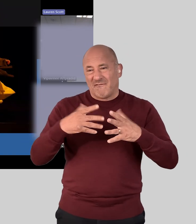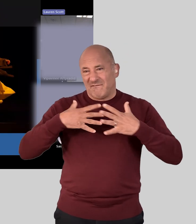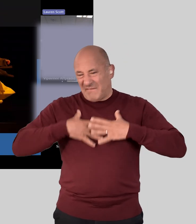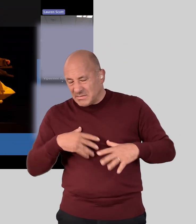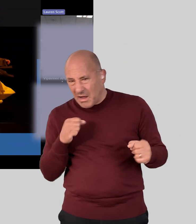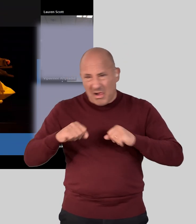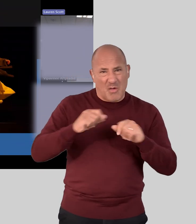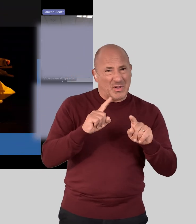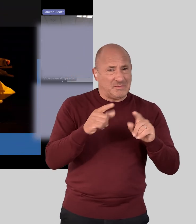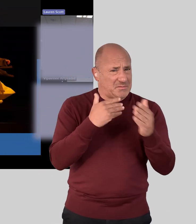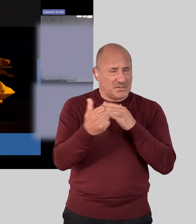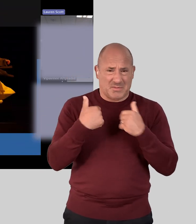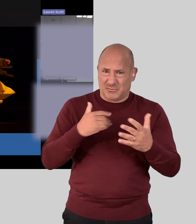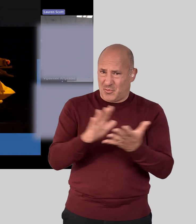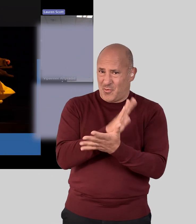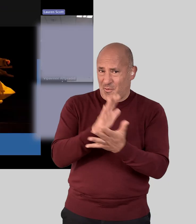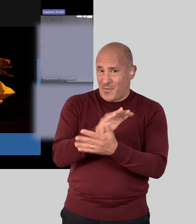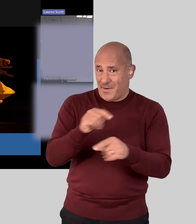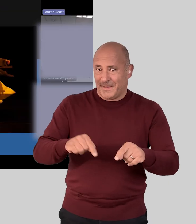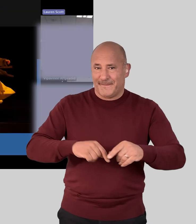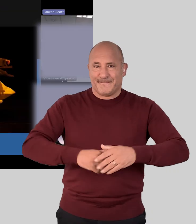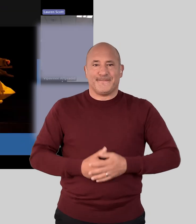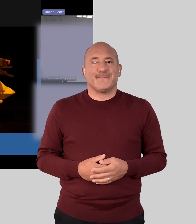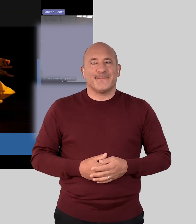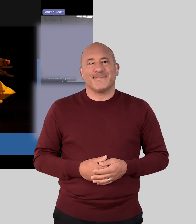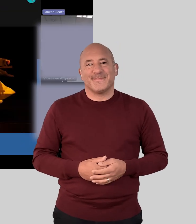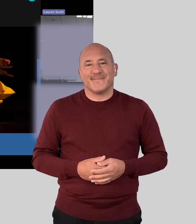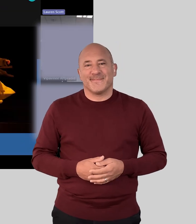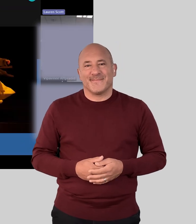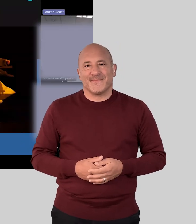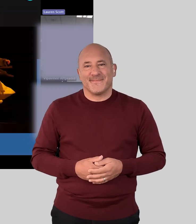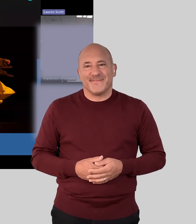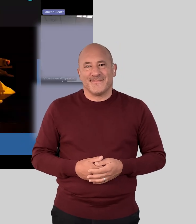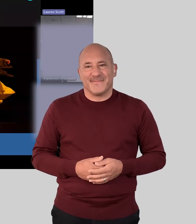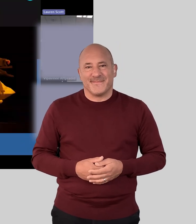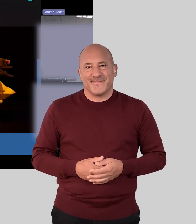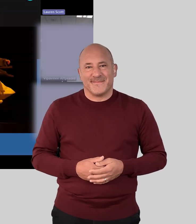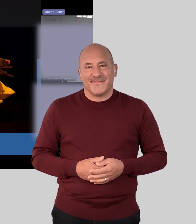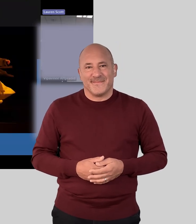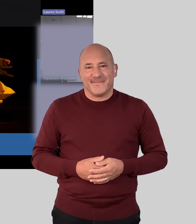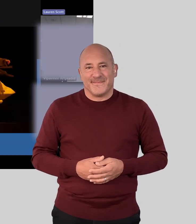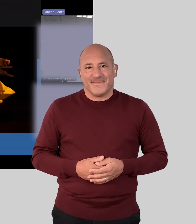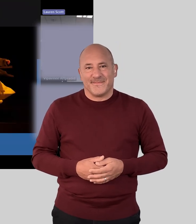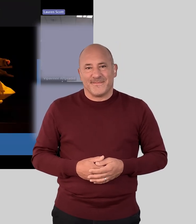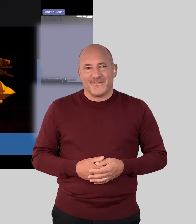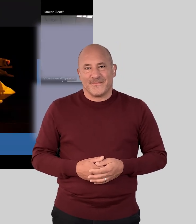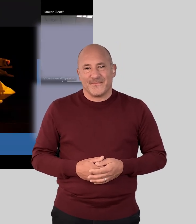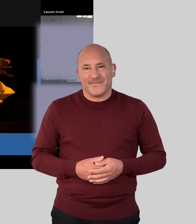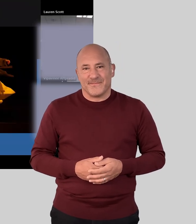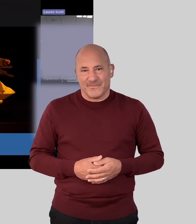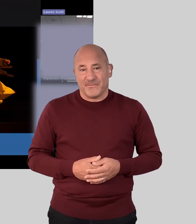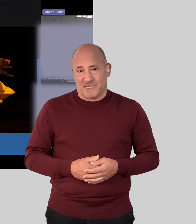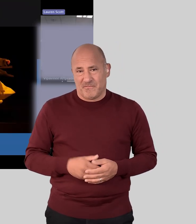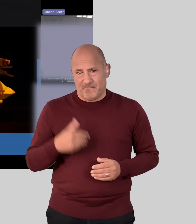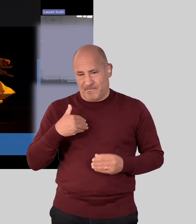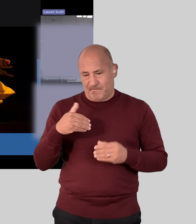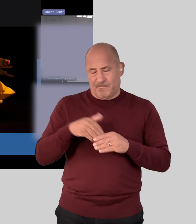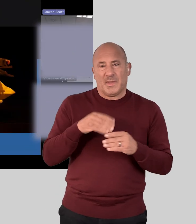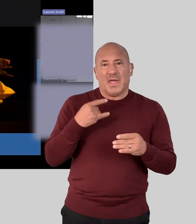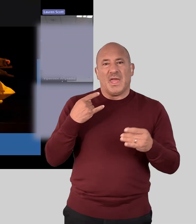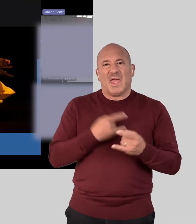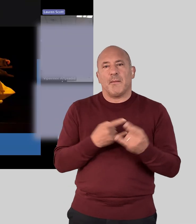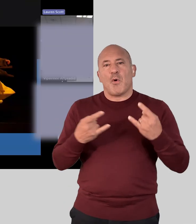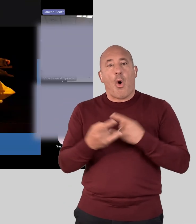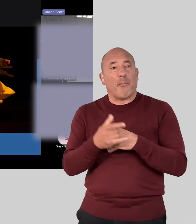be teaching or sort of more lecturing, a bit less physical. So